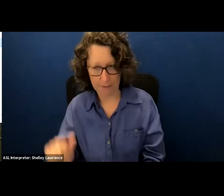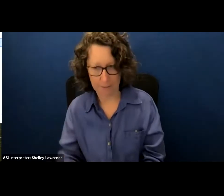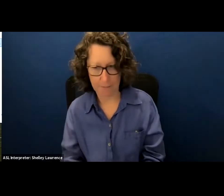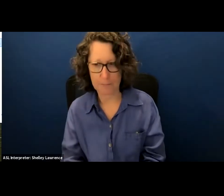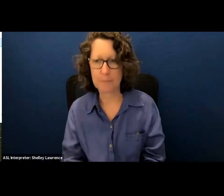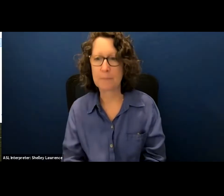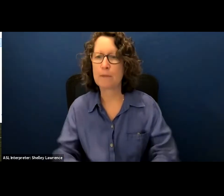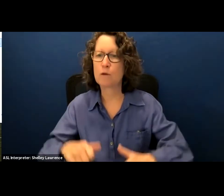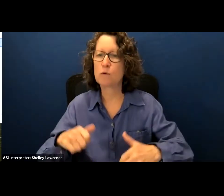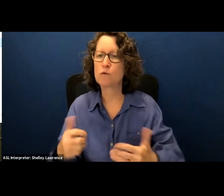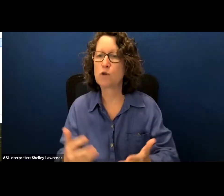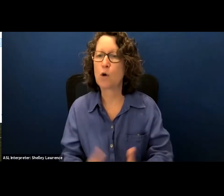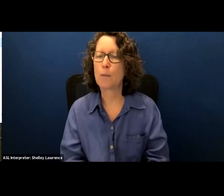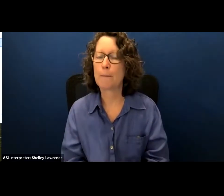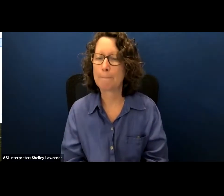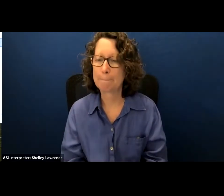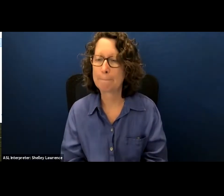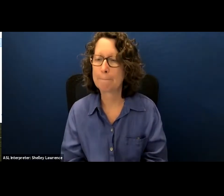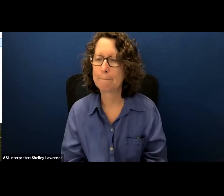So